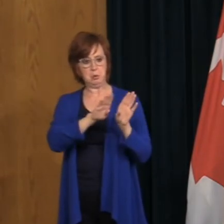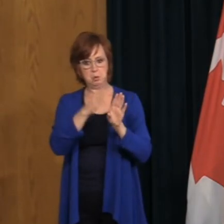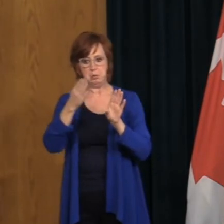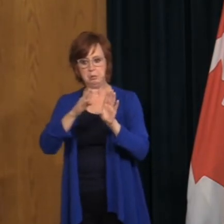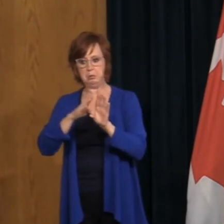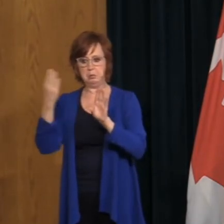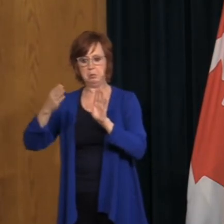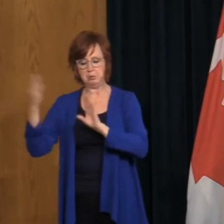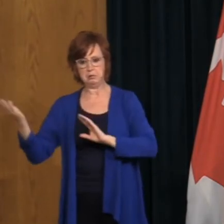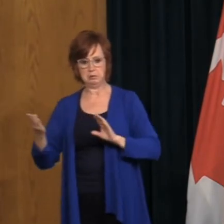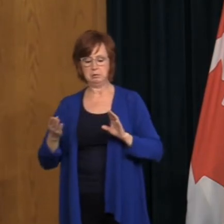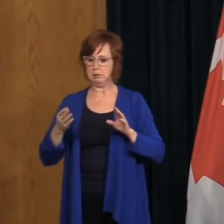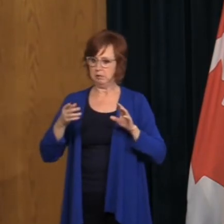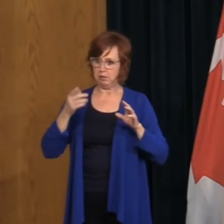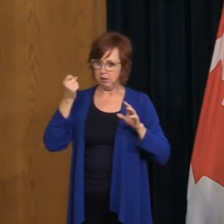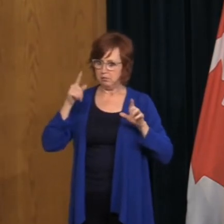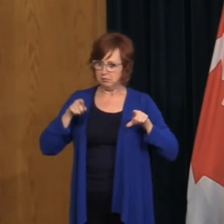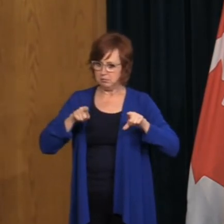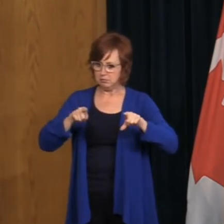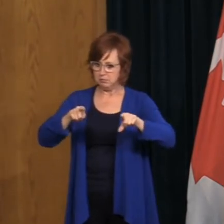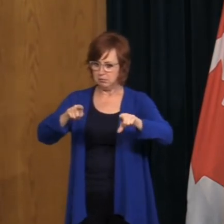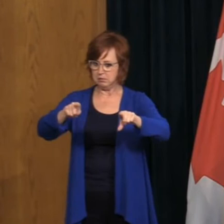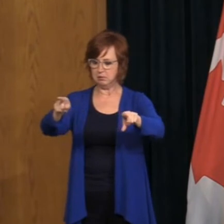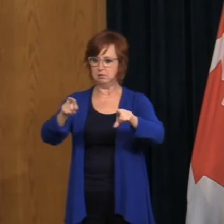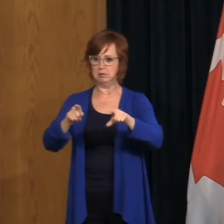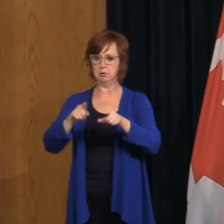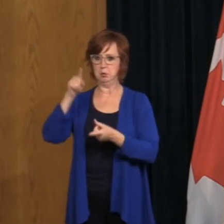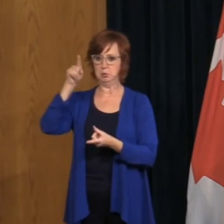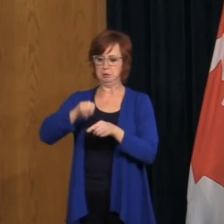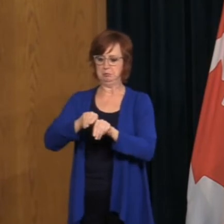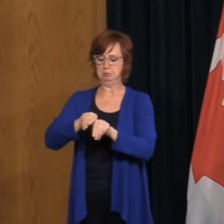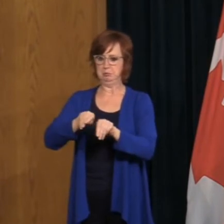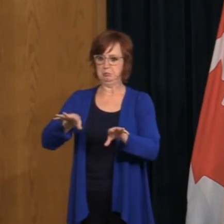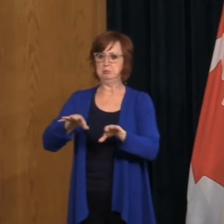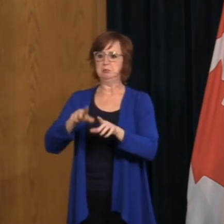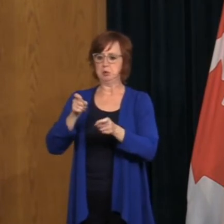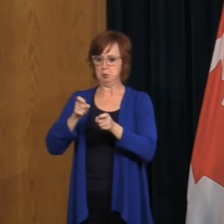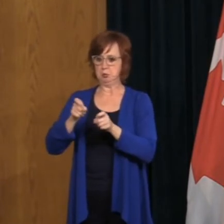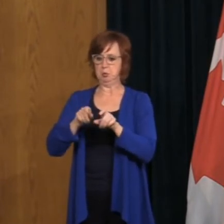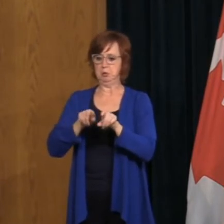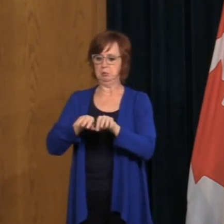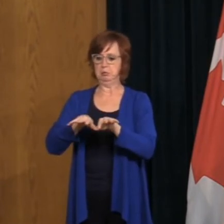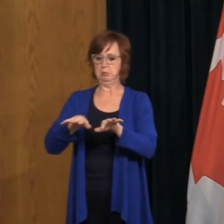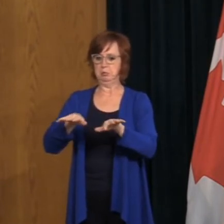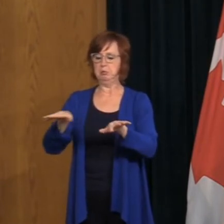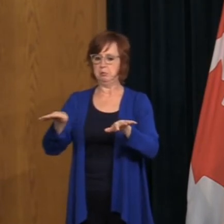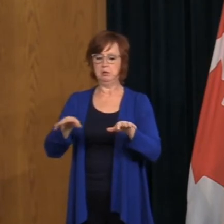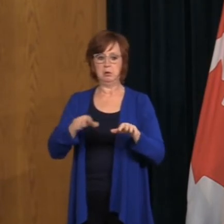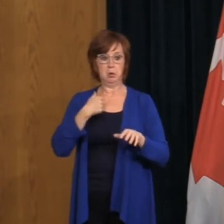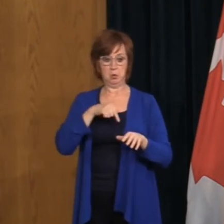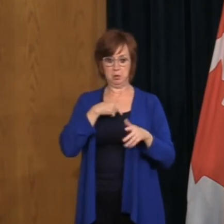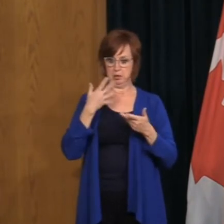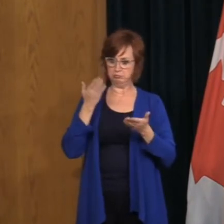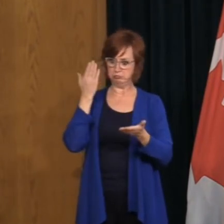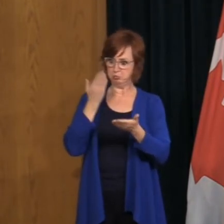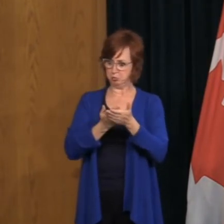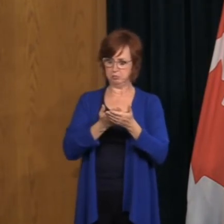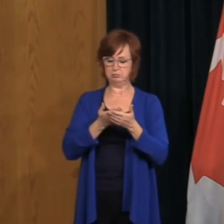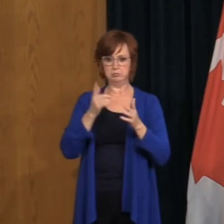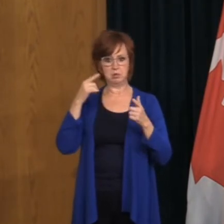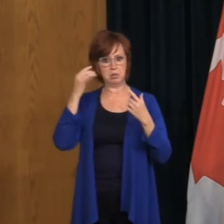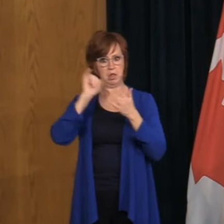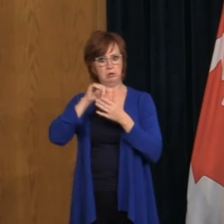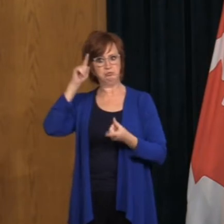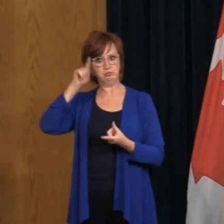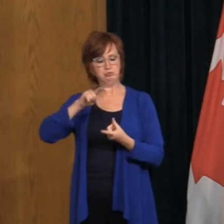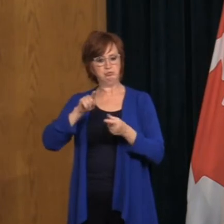spread of the COVID-19 virus. While Saskatchewan people have proven that we can reduce the spread of COVID-19, this week we